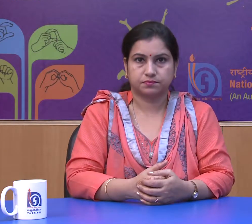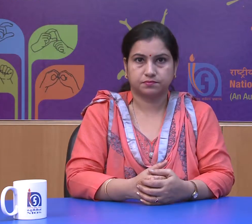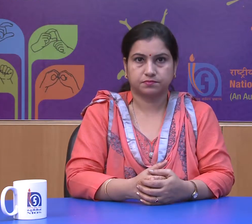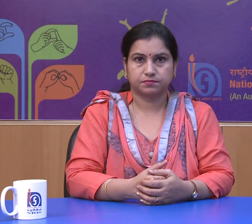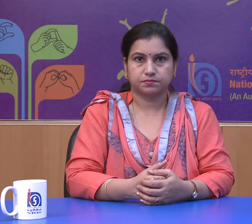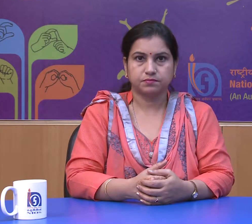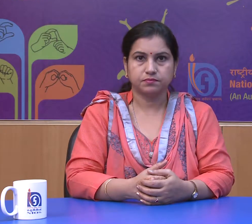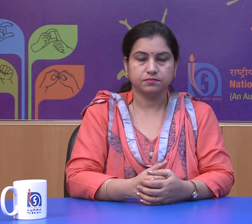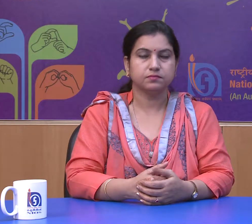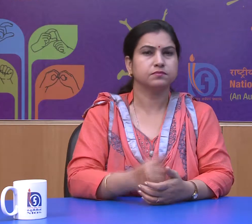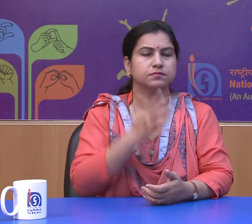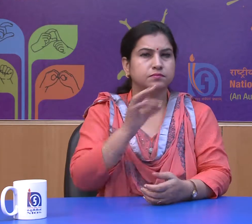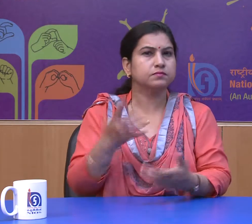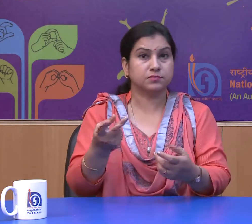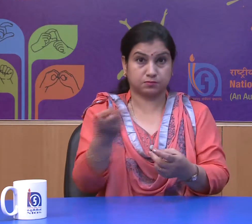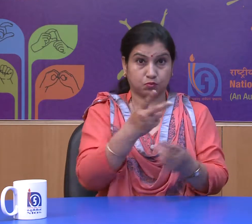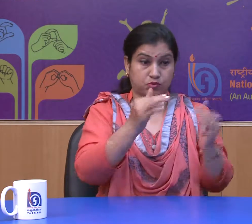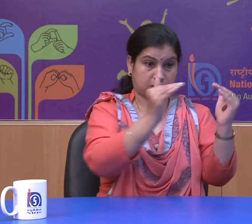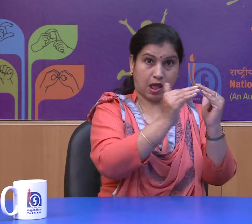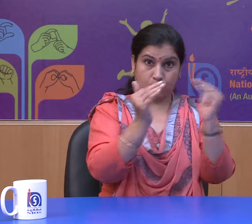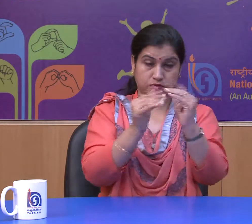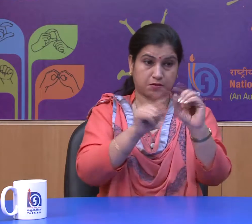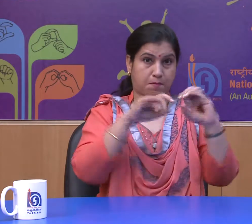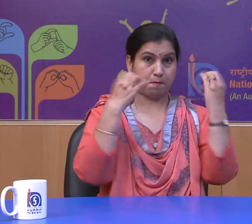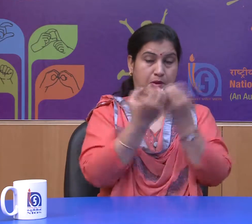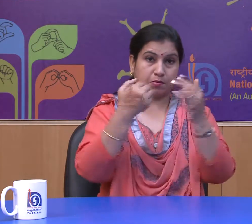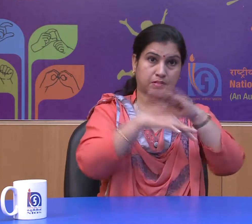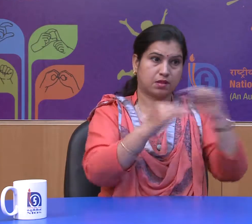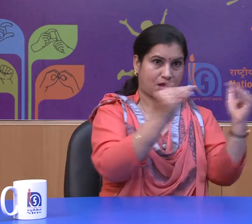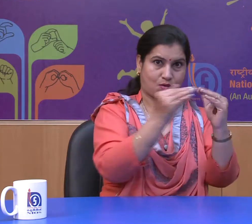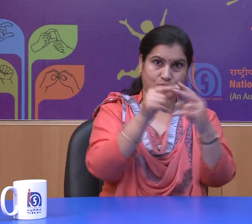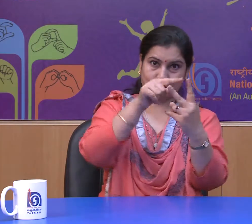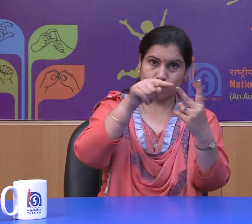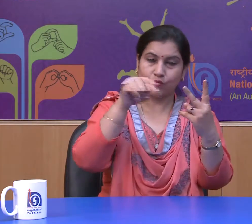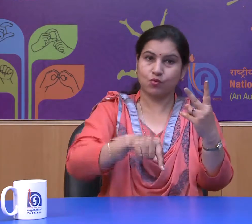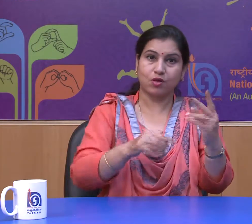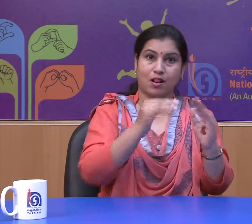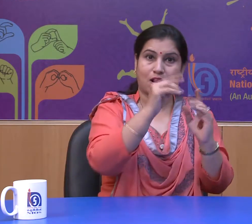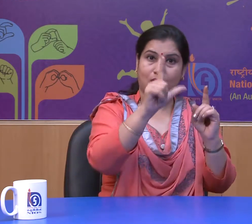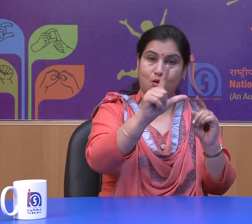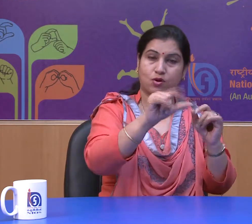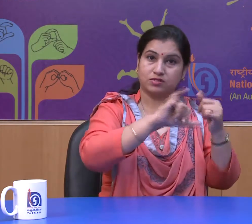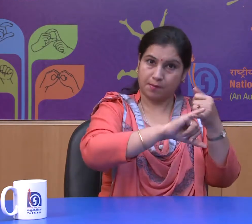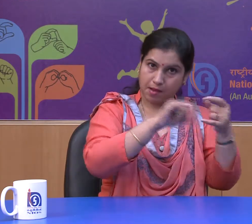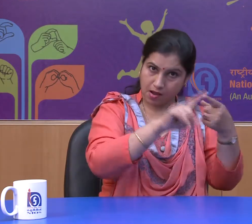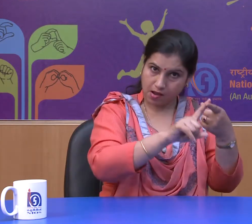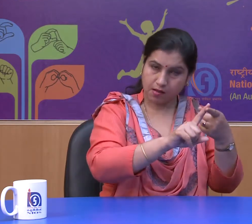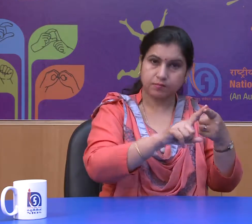In fact, both the houses of parliament, that is Lok Sabha and Rajya